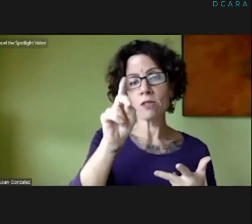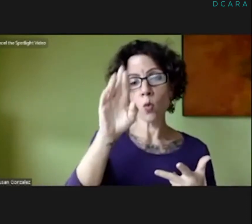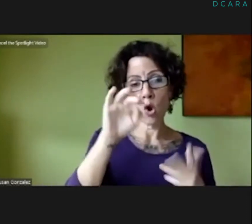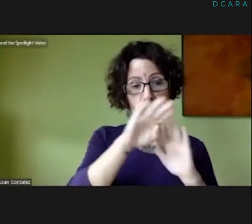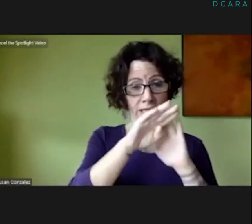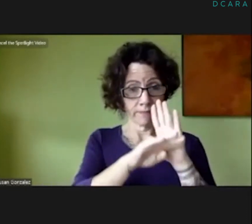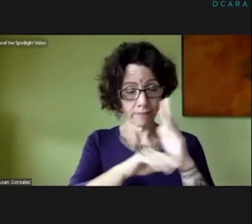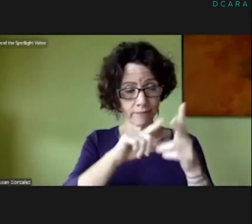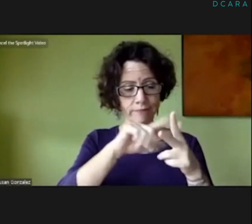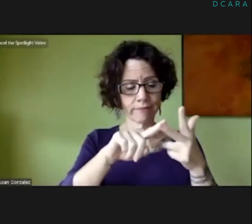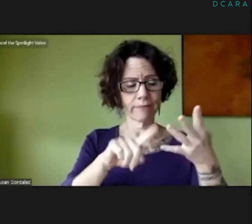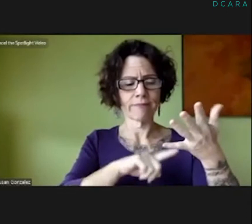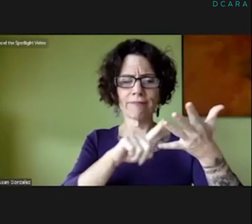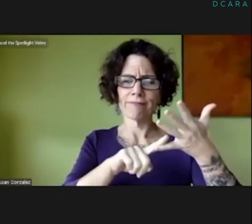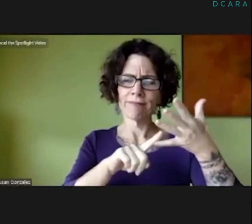inventory,